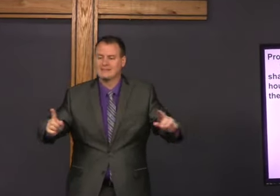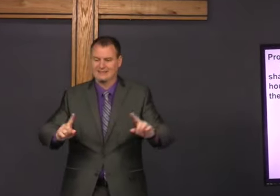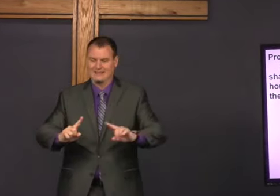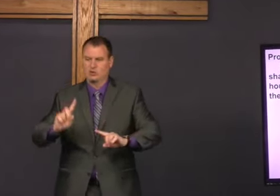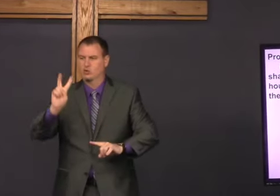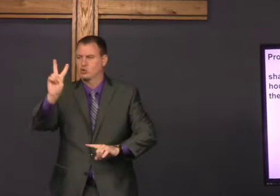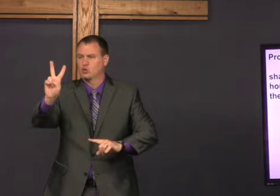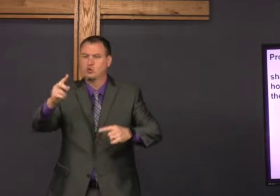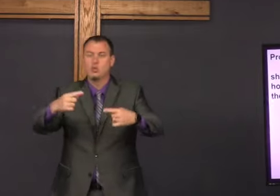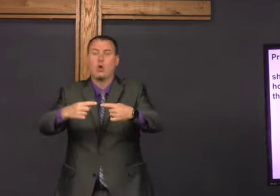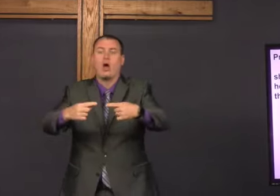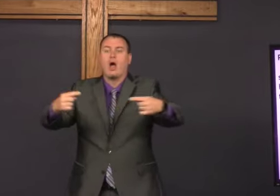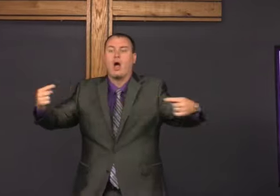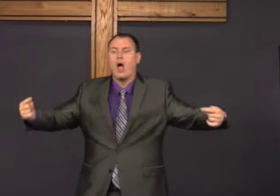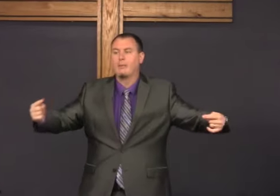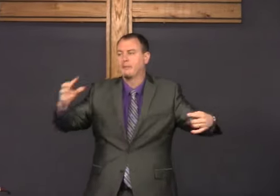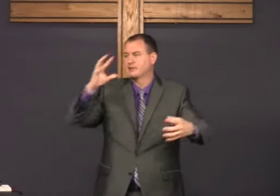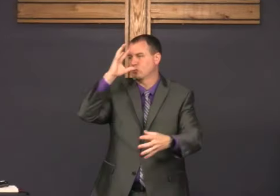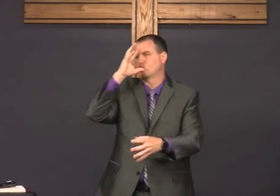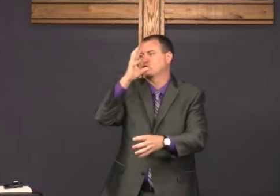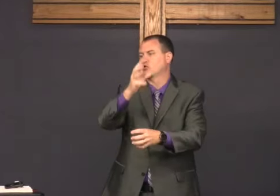The opposite here is what? There are two